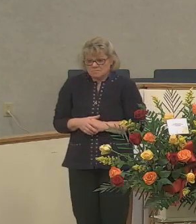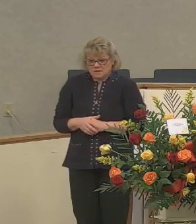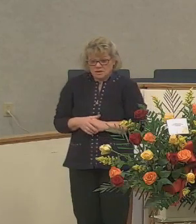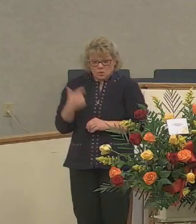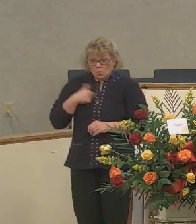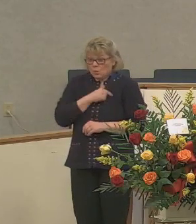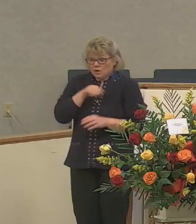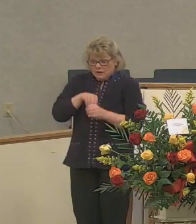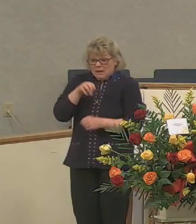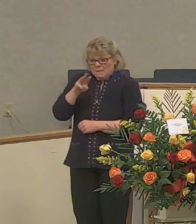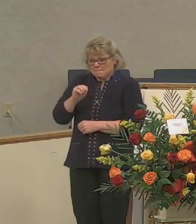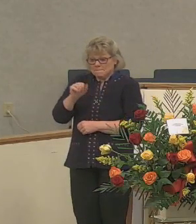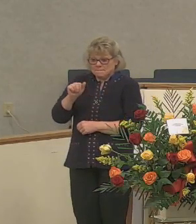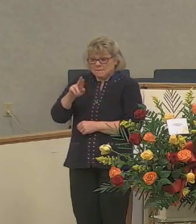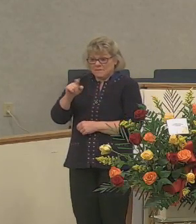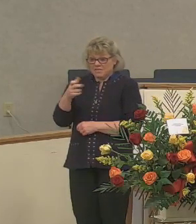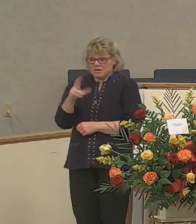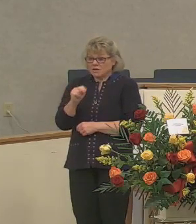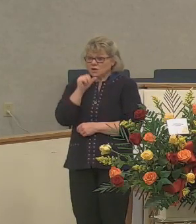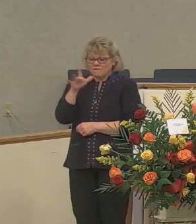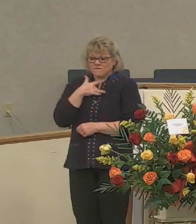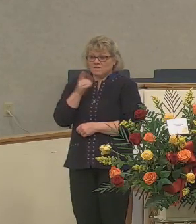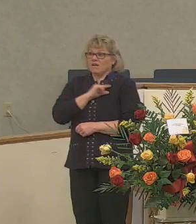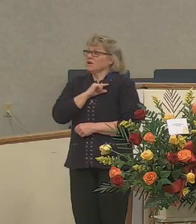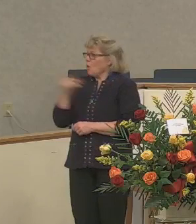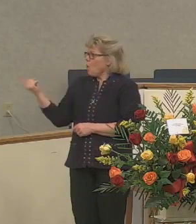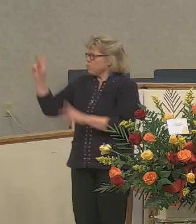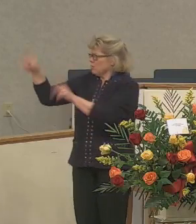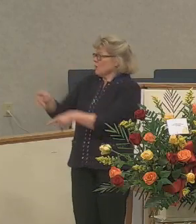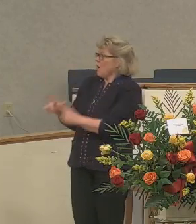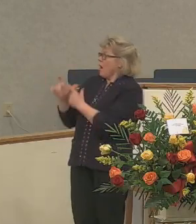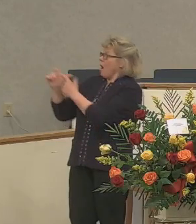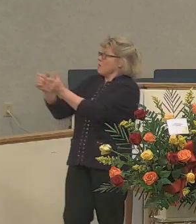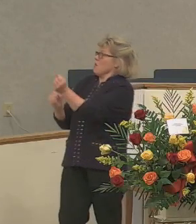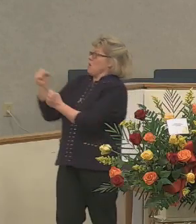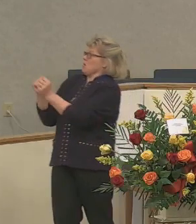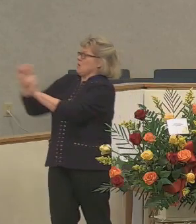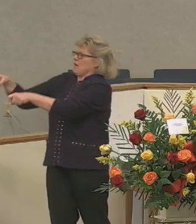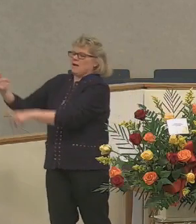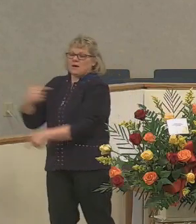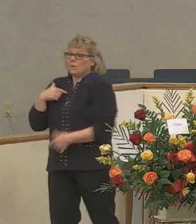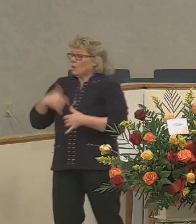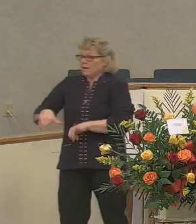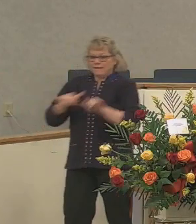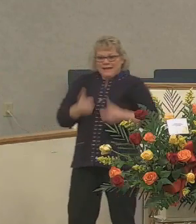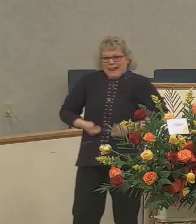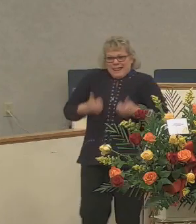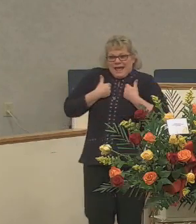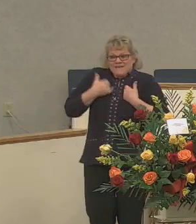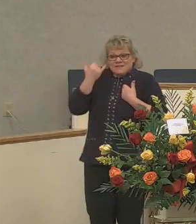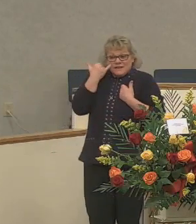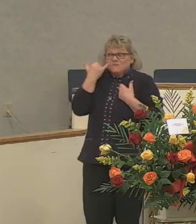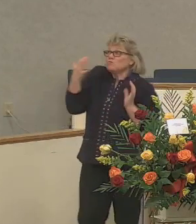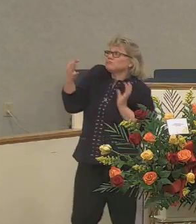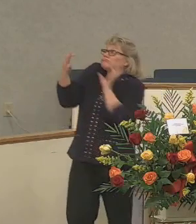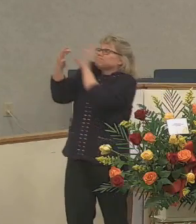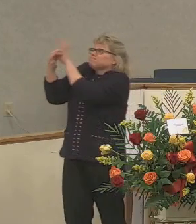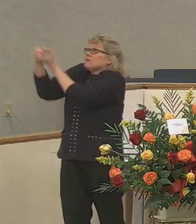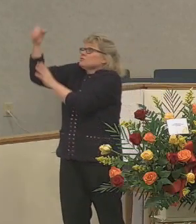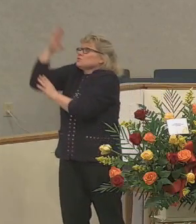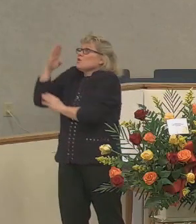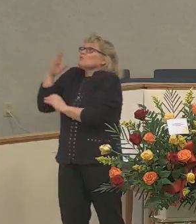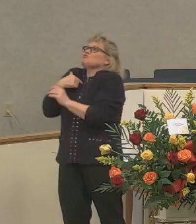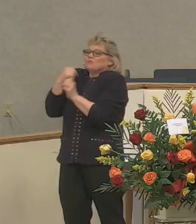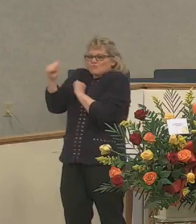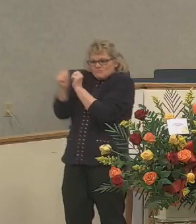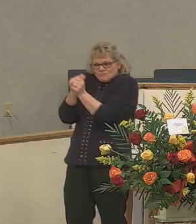We're in a marathon. Hey, don't ever feel guilty when you hear somebody get up and talk about that. If you are a child of God, you are